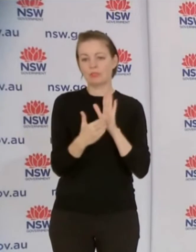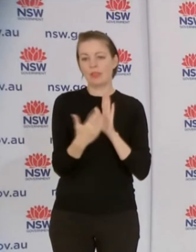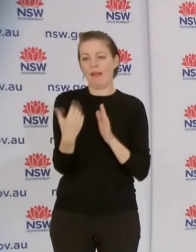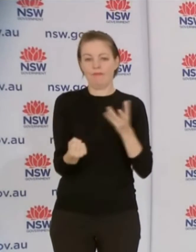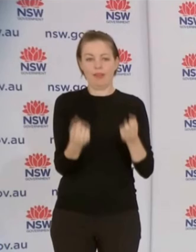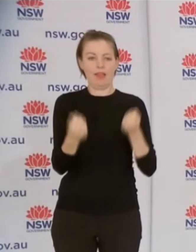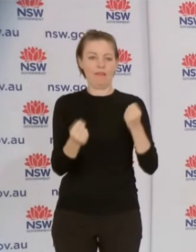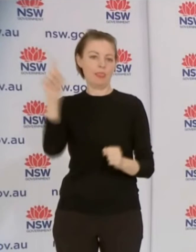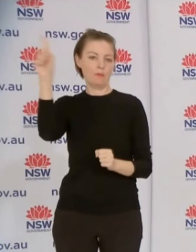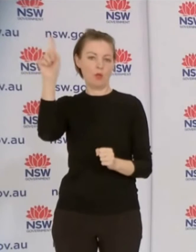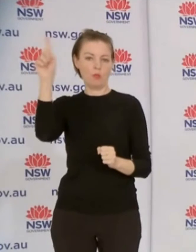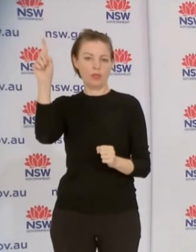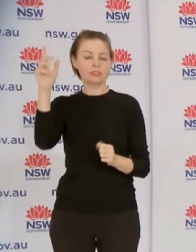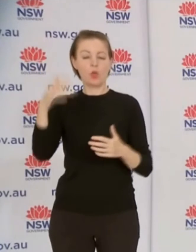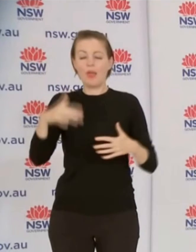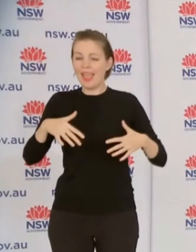so anybody